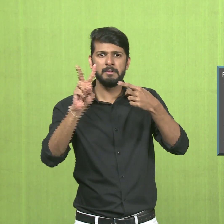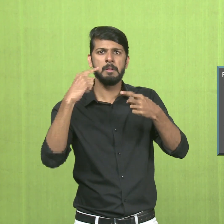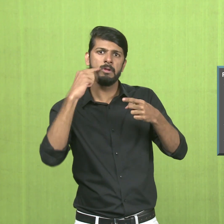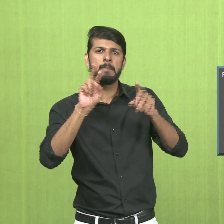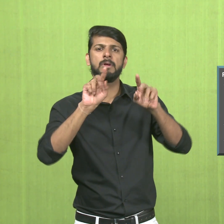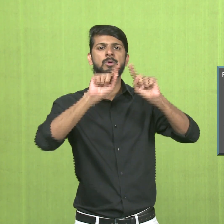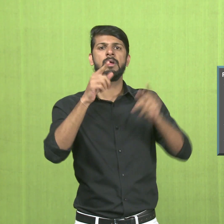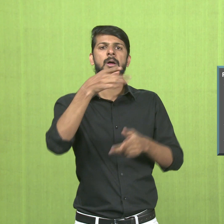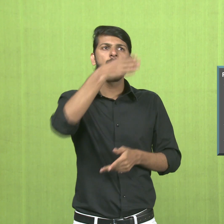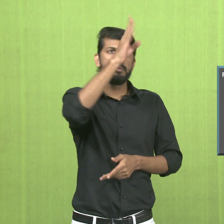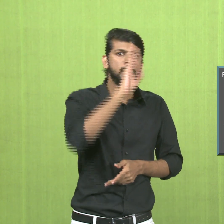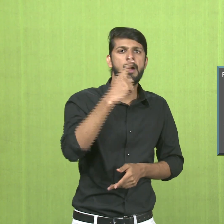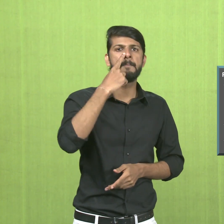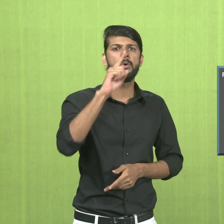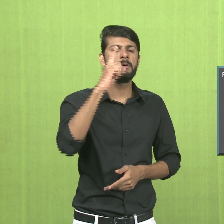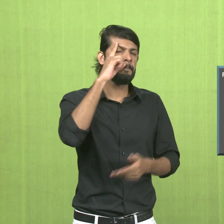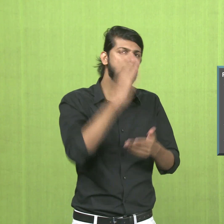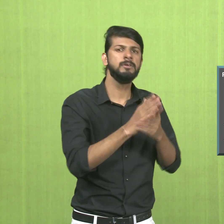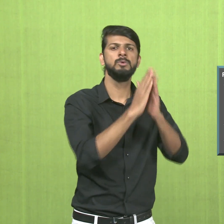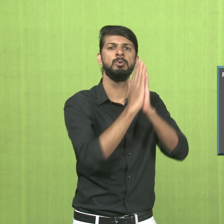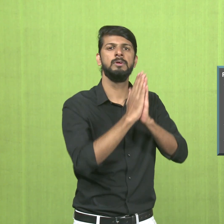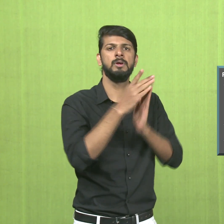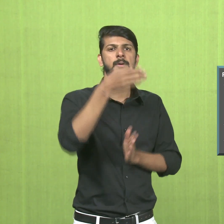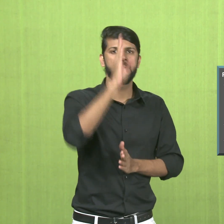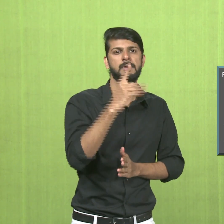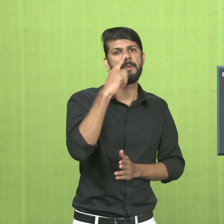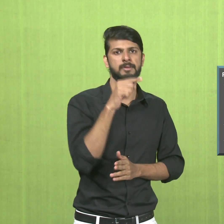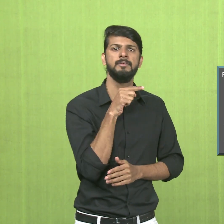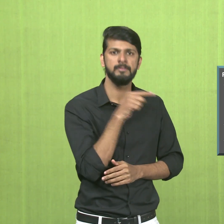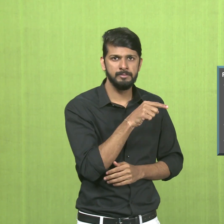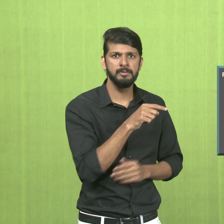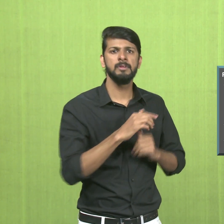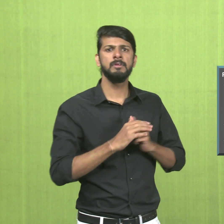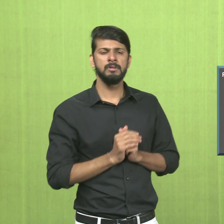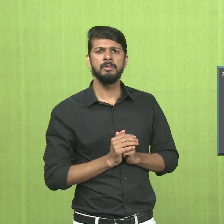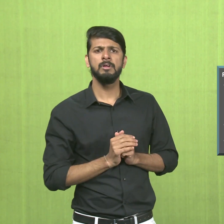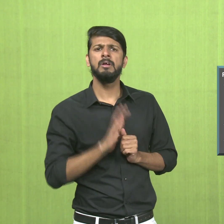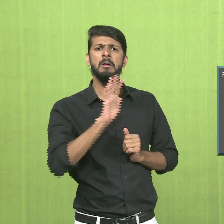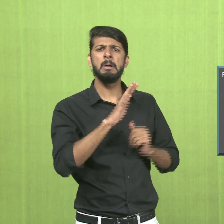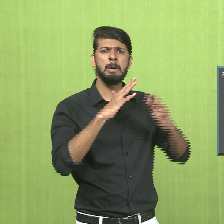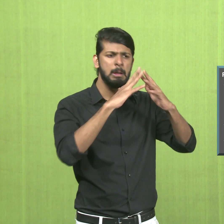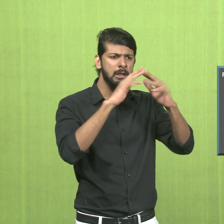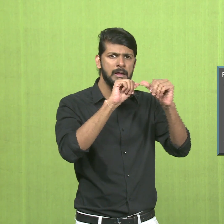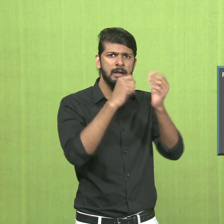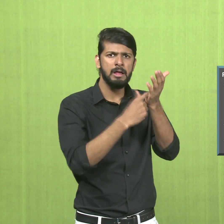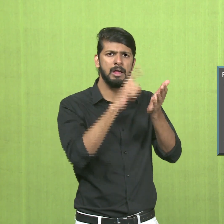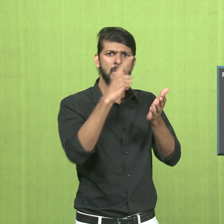In the very middle, you would see the figure of Palghat Devi, who is the Varli goddess of fertility.